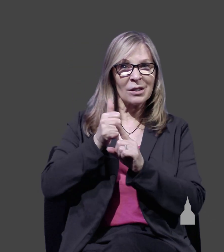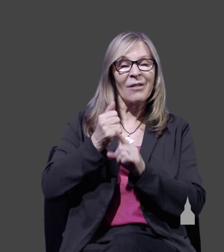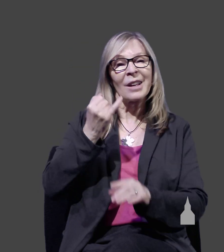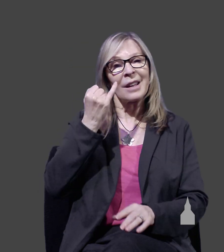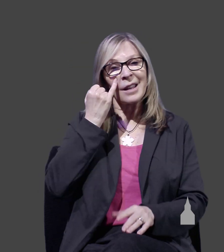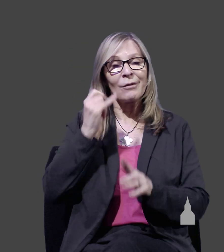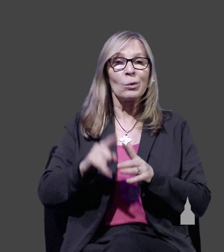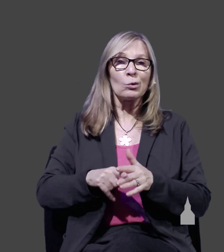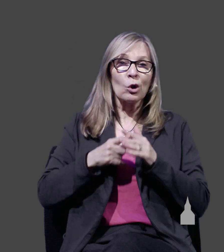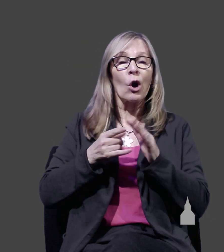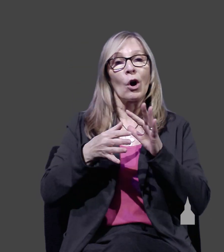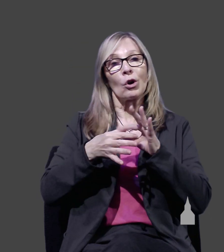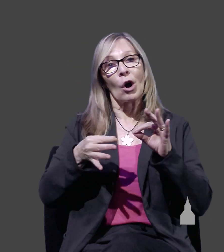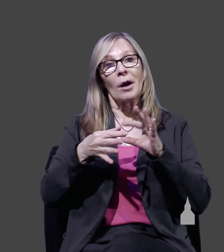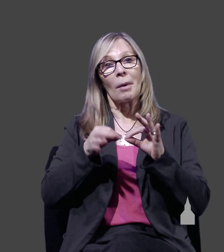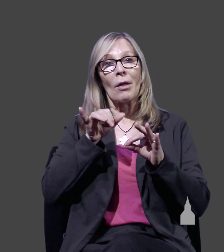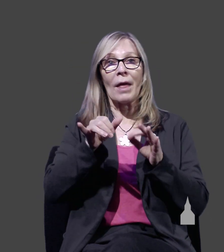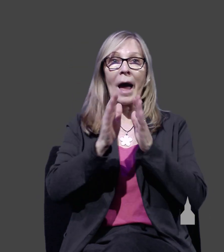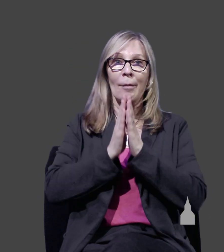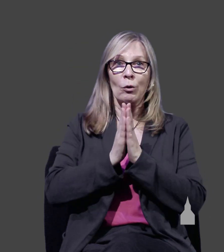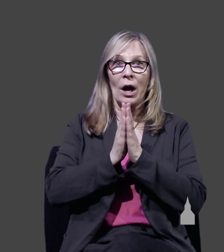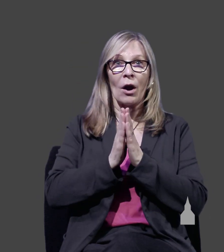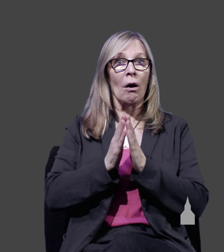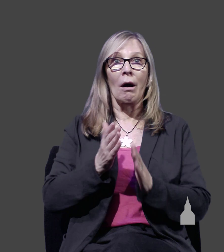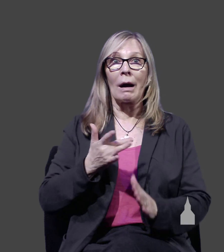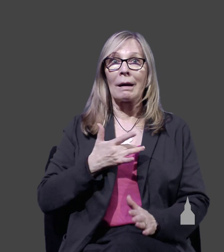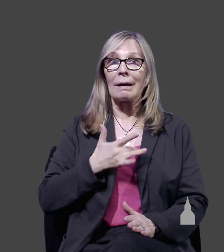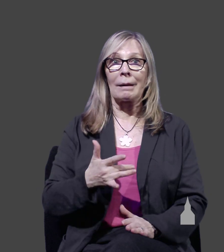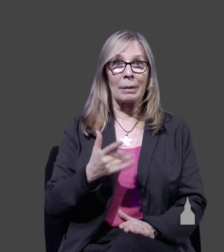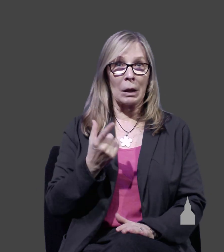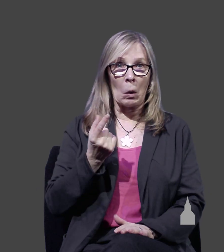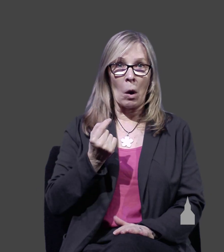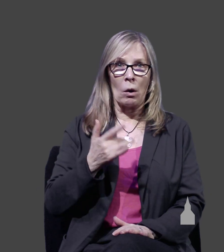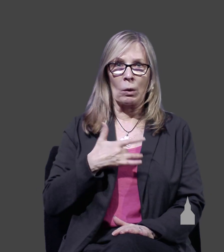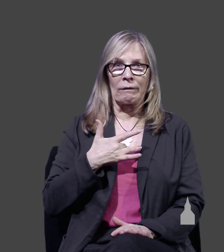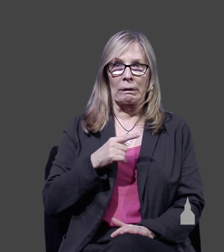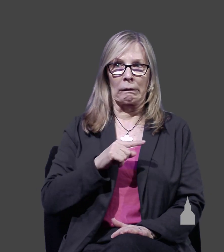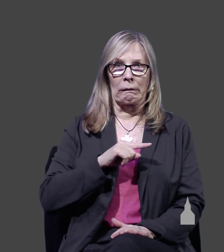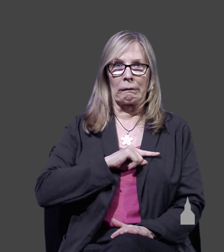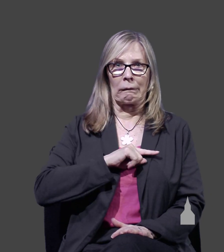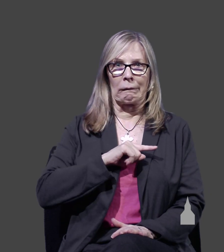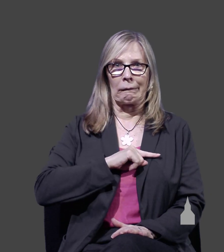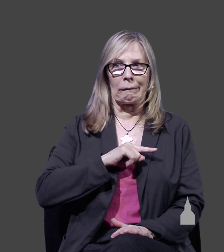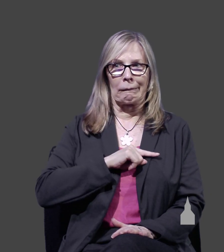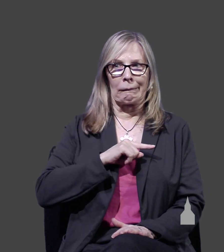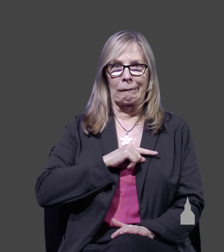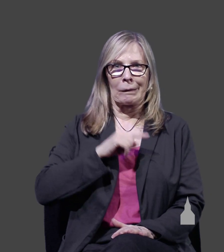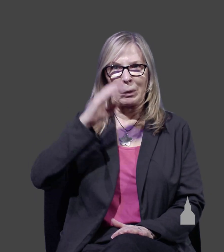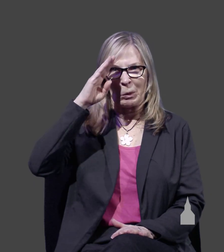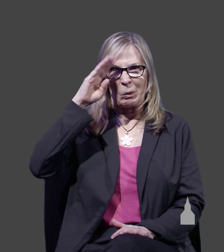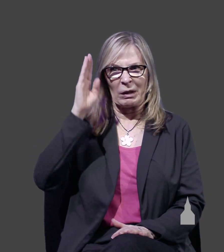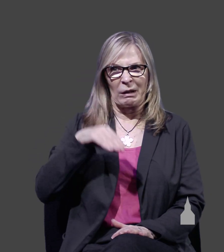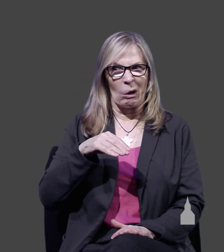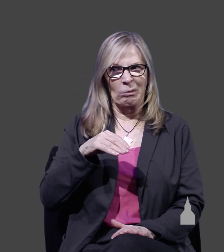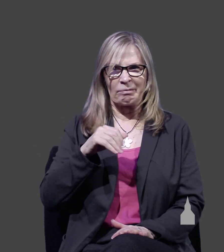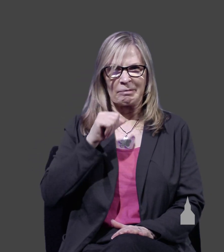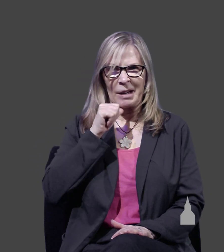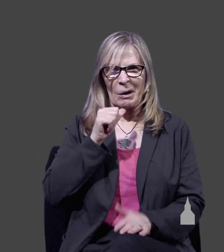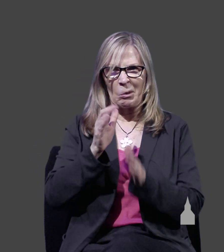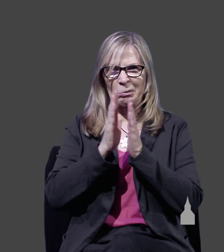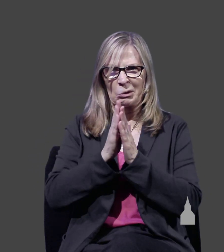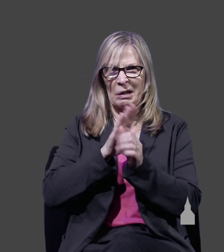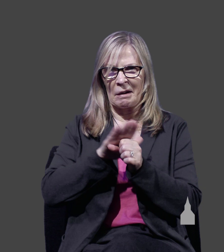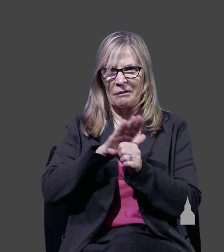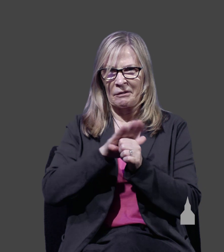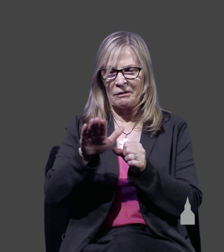start talking about it, as believers, we feel guilty because we know we don't do enough of it. So if someone explains to you what the scriptures